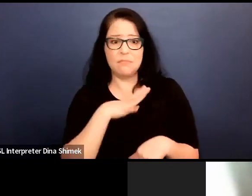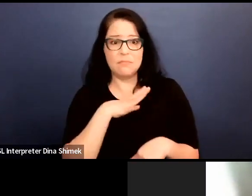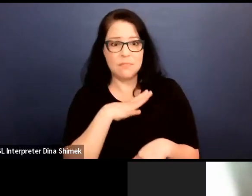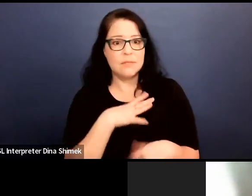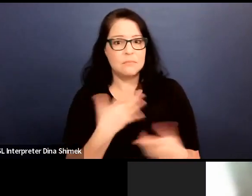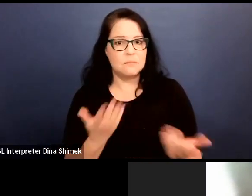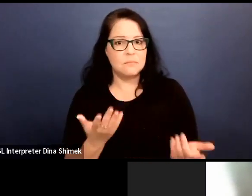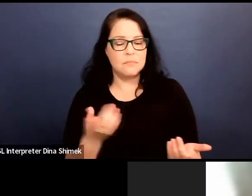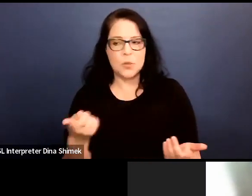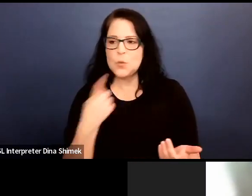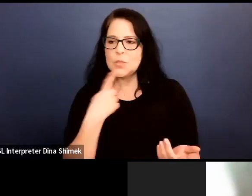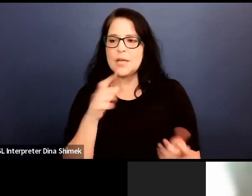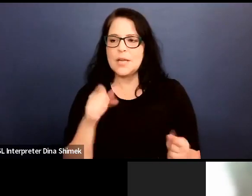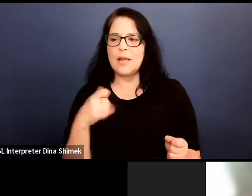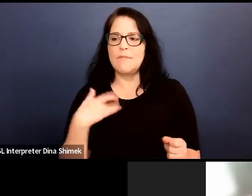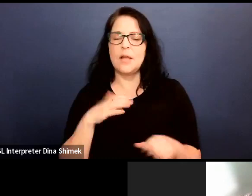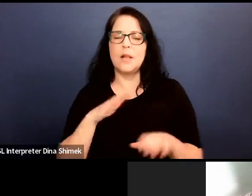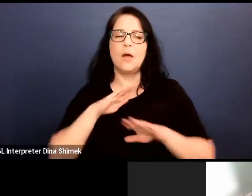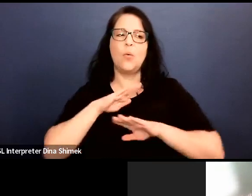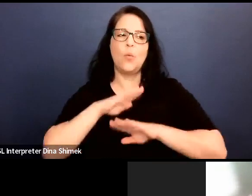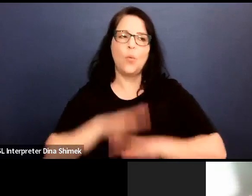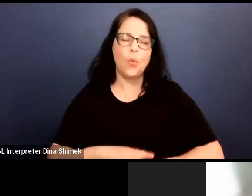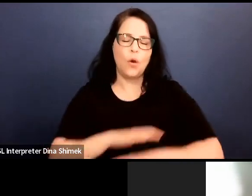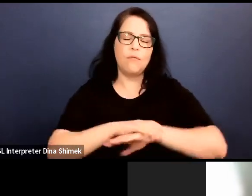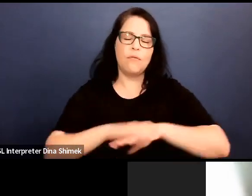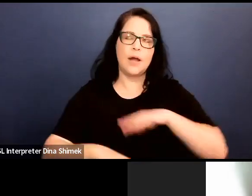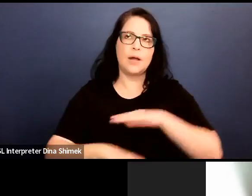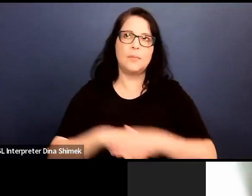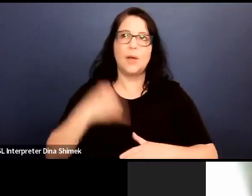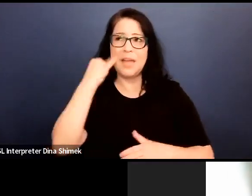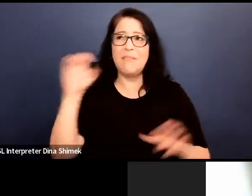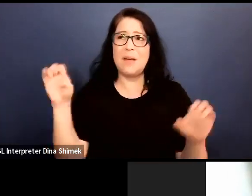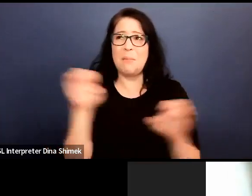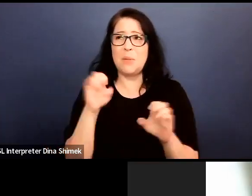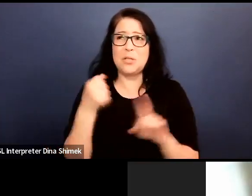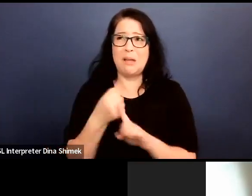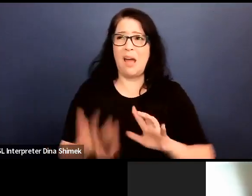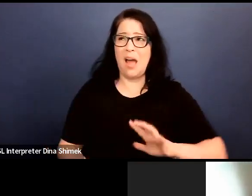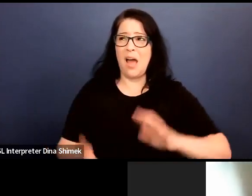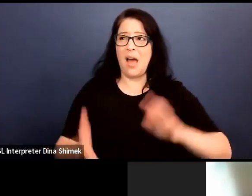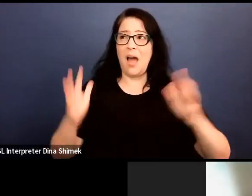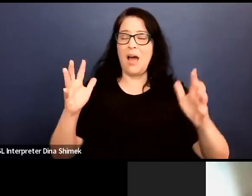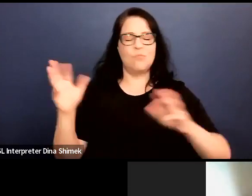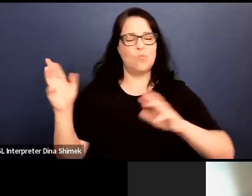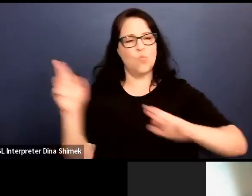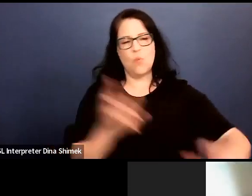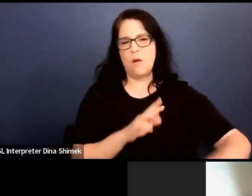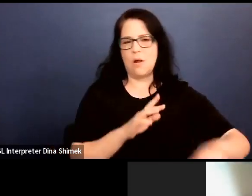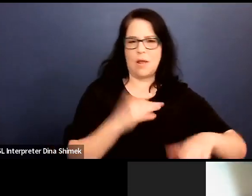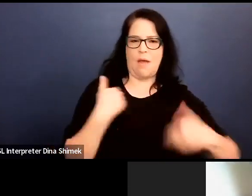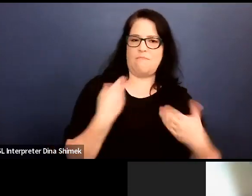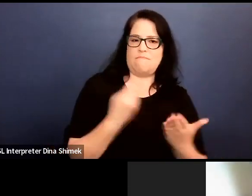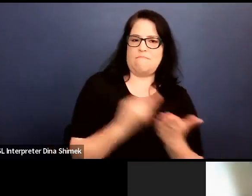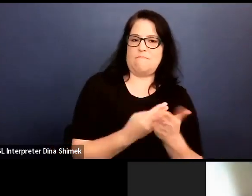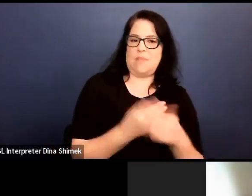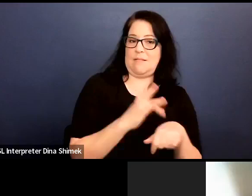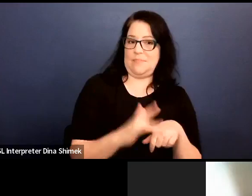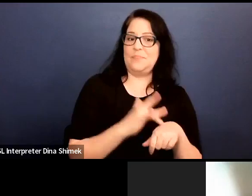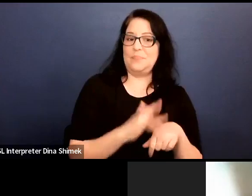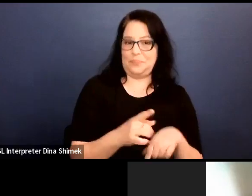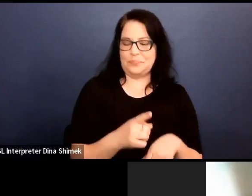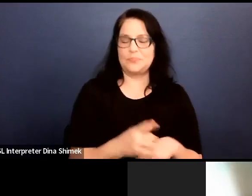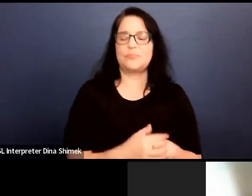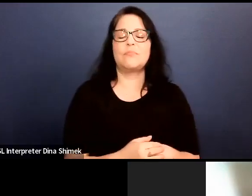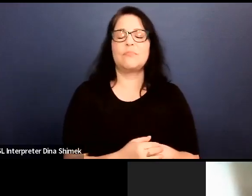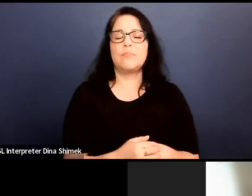you mentioned, it gives them that peace of mind saying, hey, if something does happen, I have something on the back end. And the great thing about